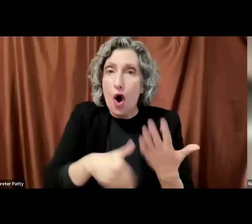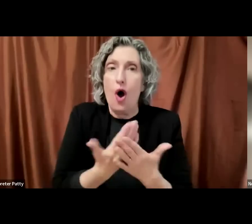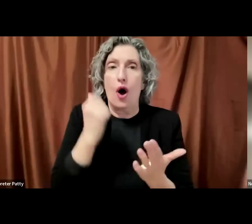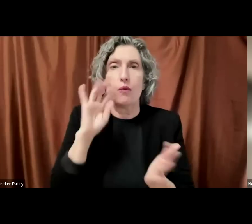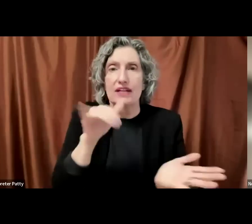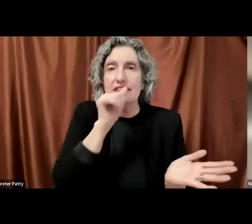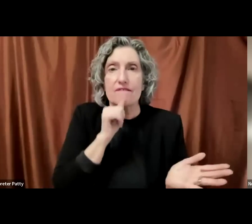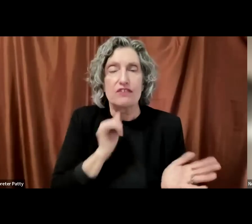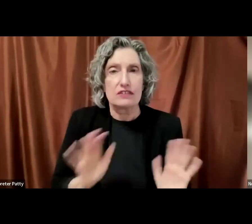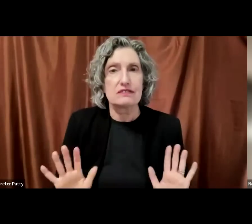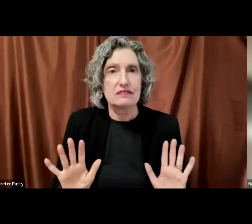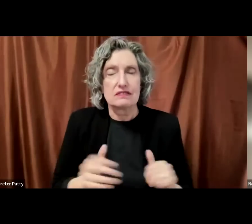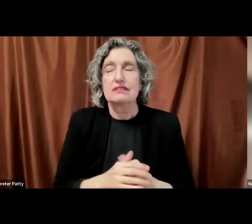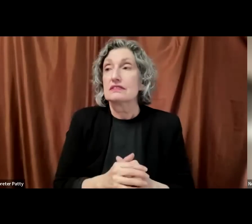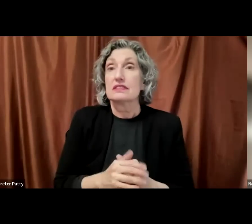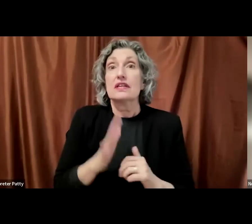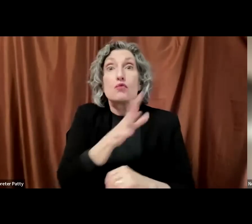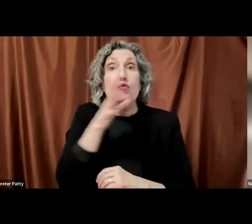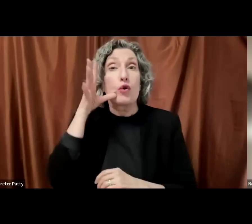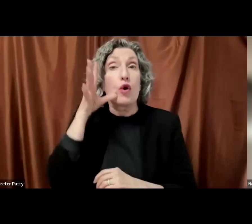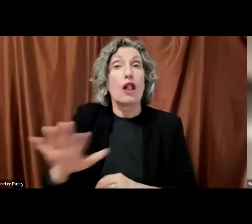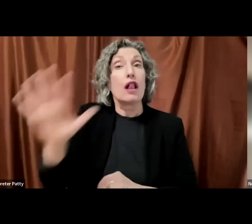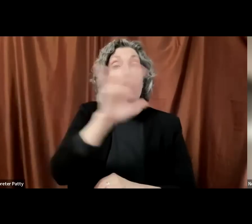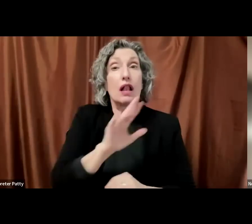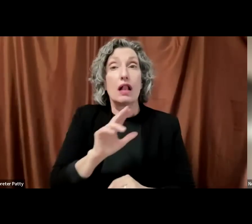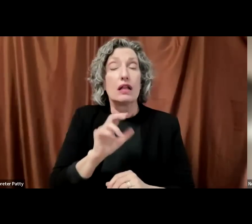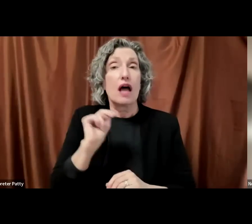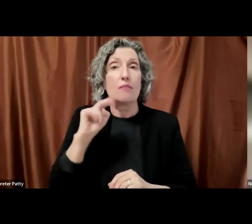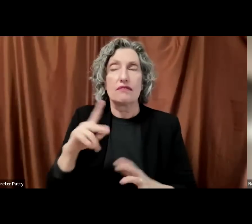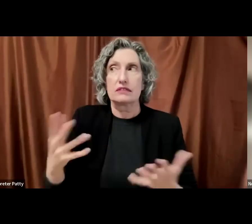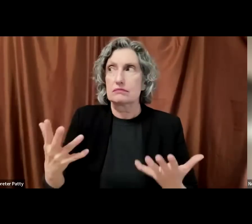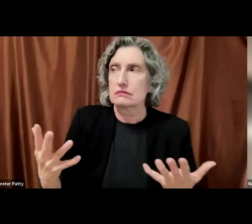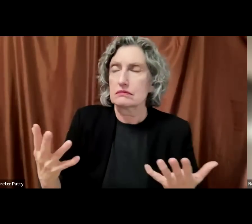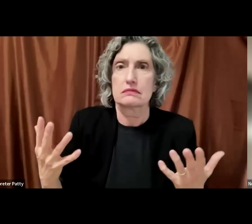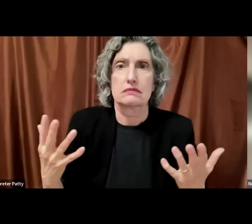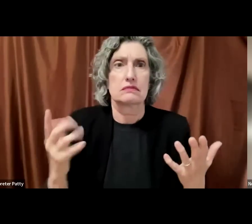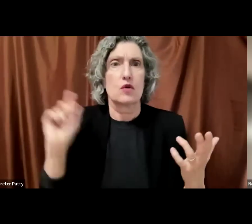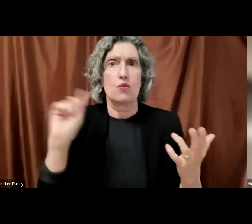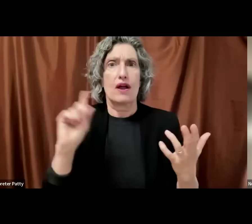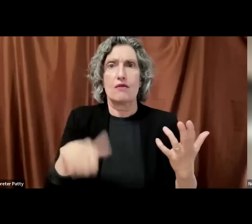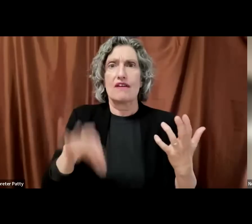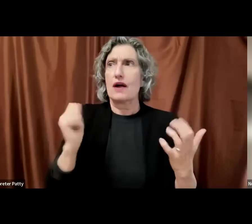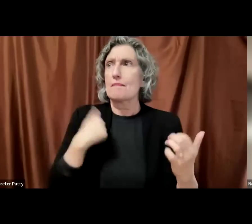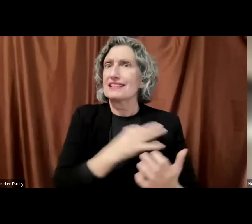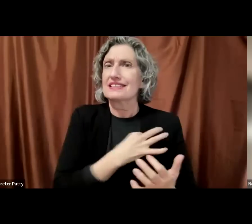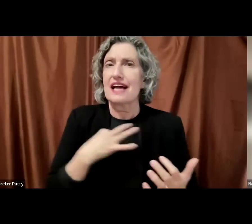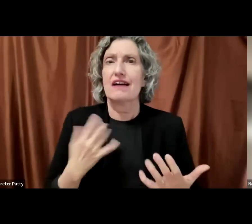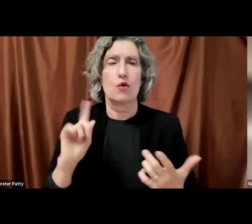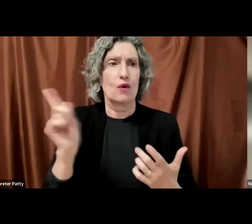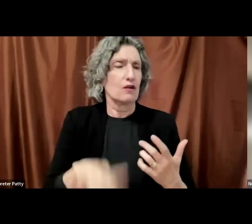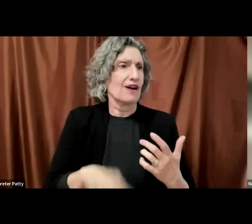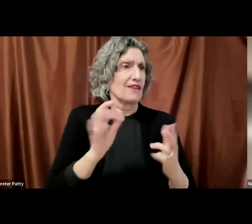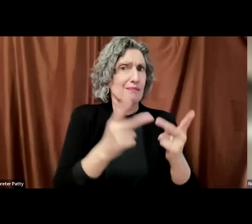nonprofits are especially struggling with limited access to public infrastructure, ability to retain and attract staff and volunteers,